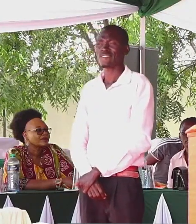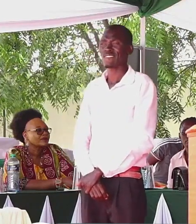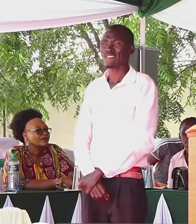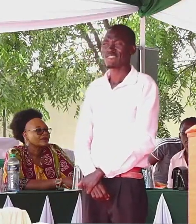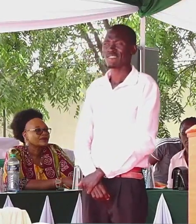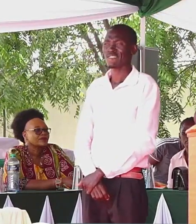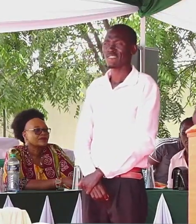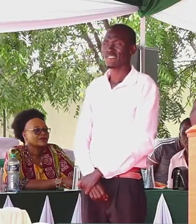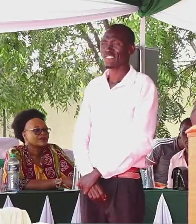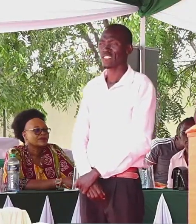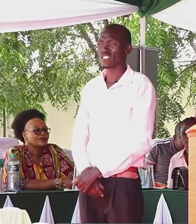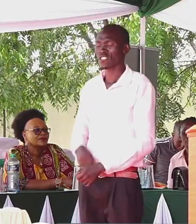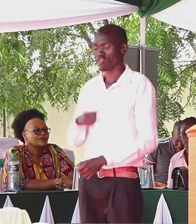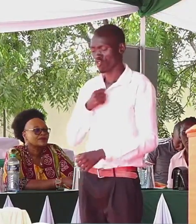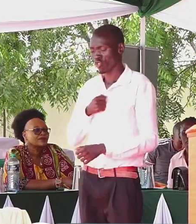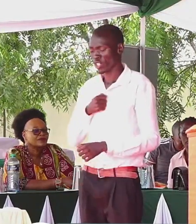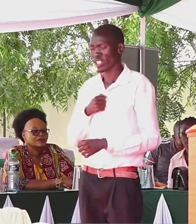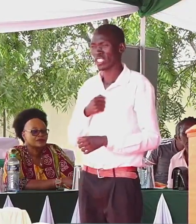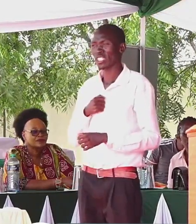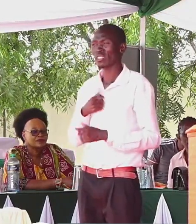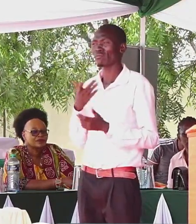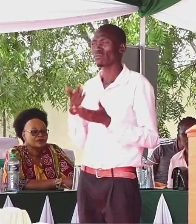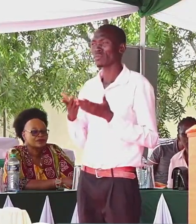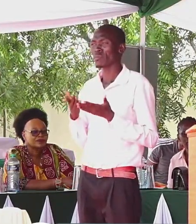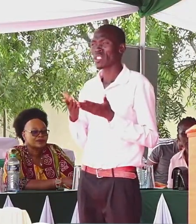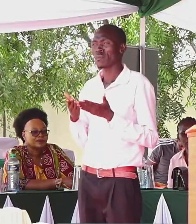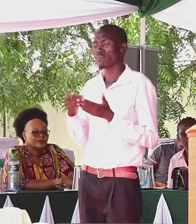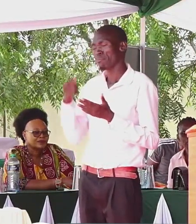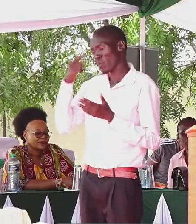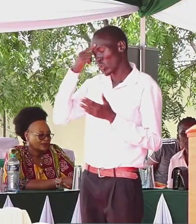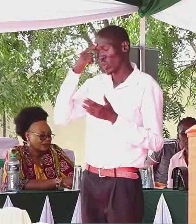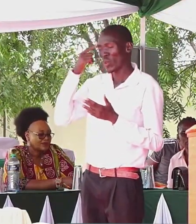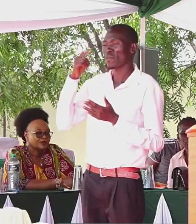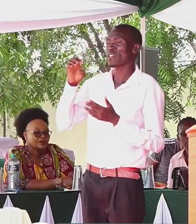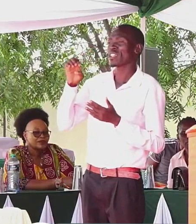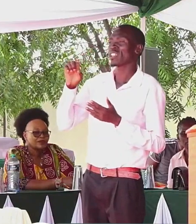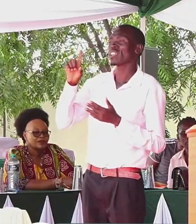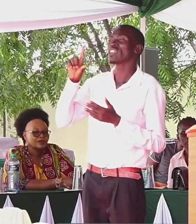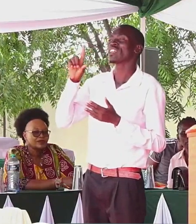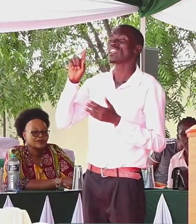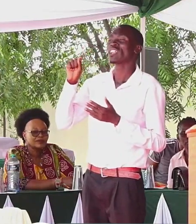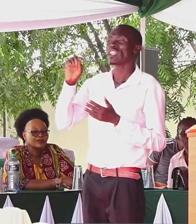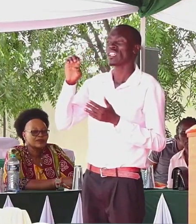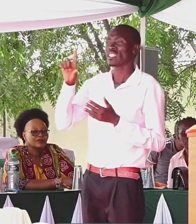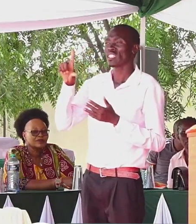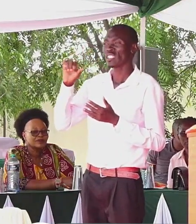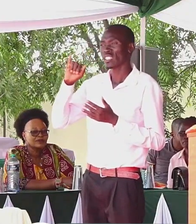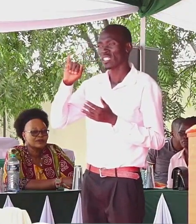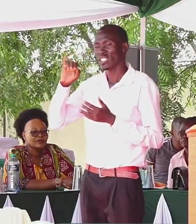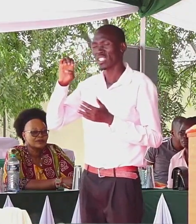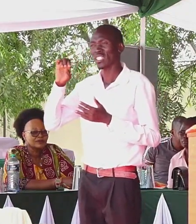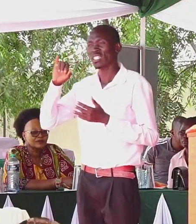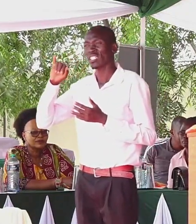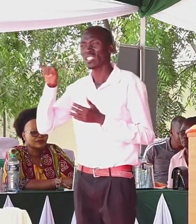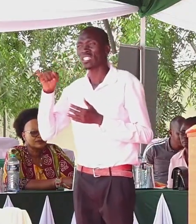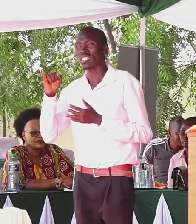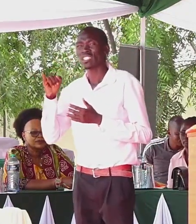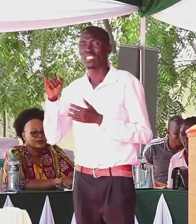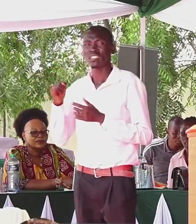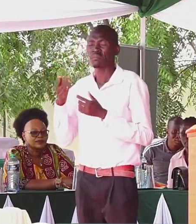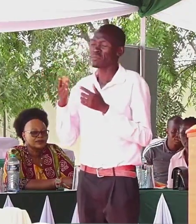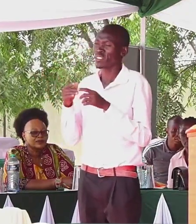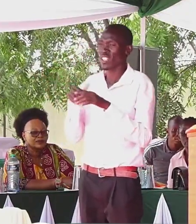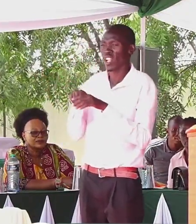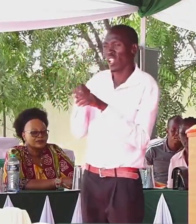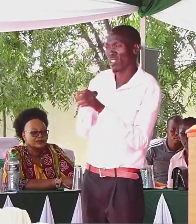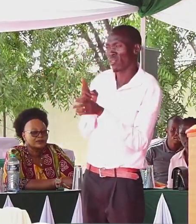Oh, sorry. So apologies because of age. He's not around, he's not feeling well. We wish him quick recovery. So